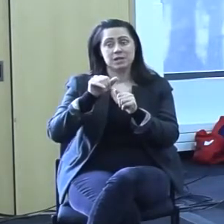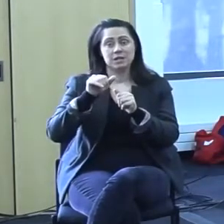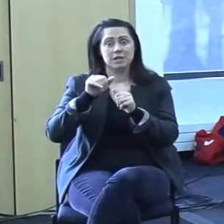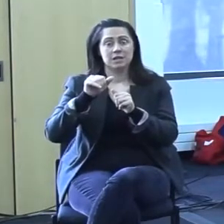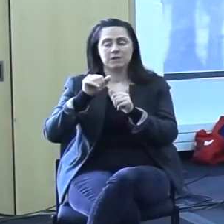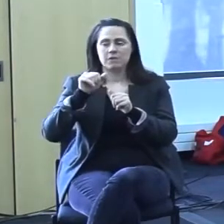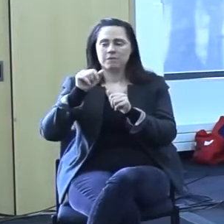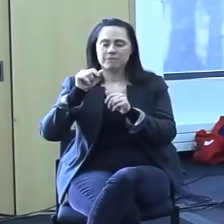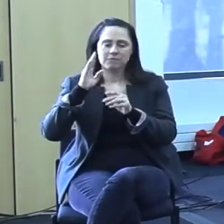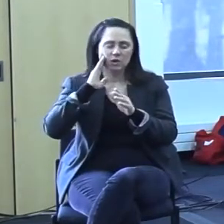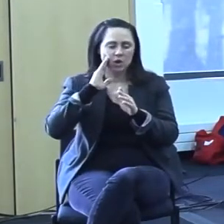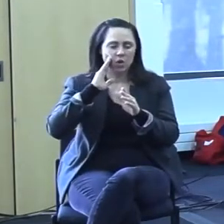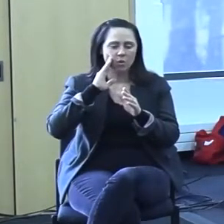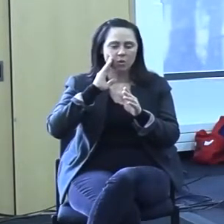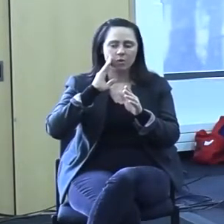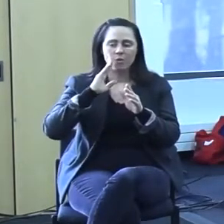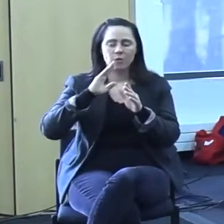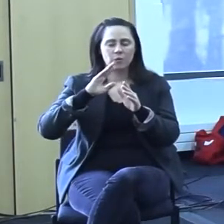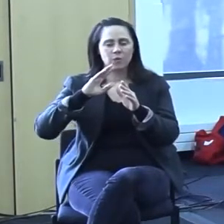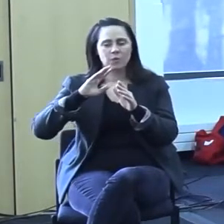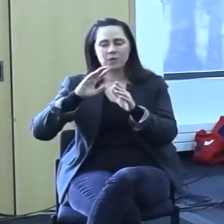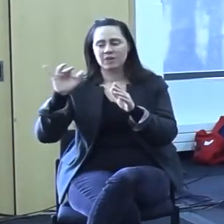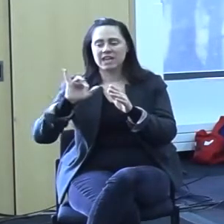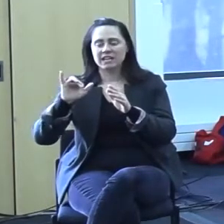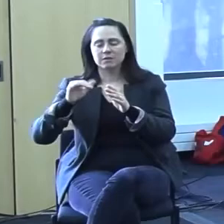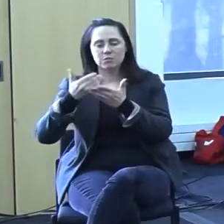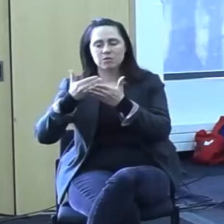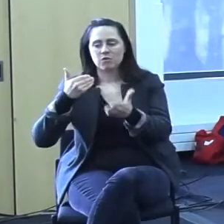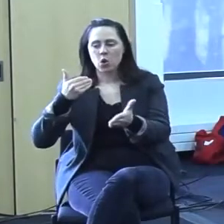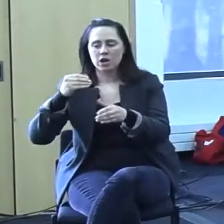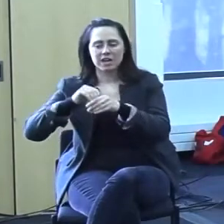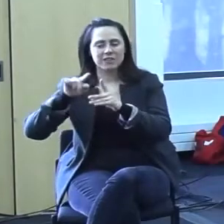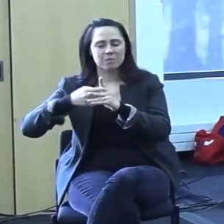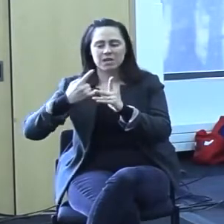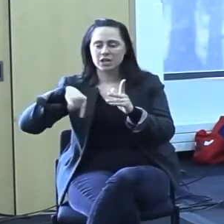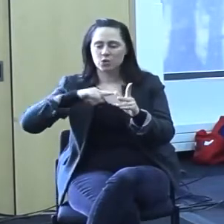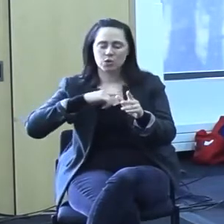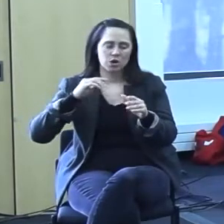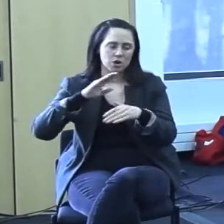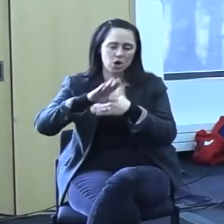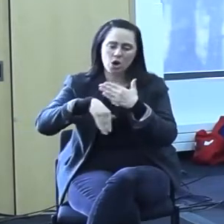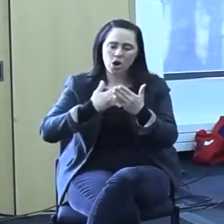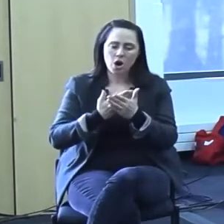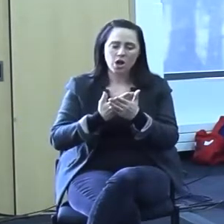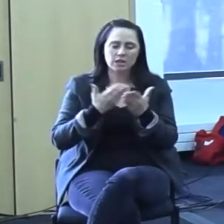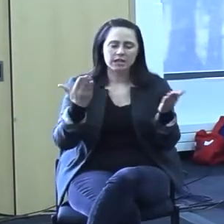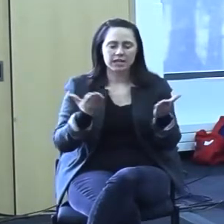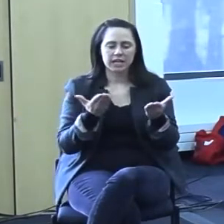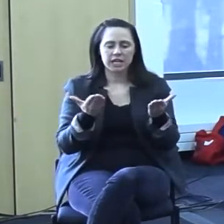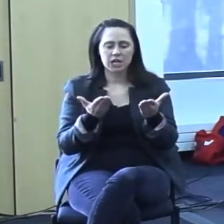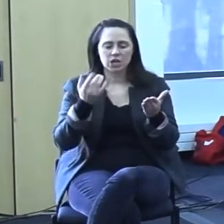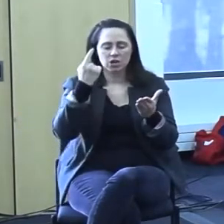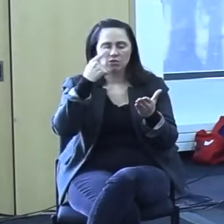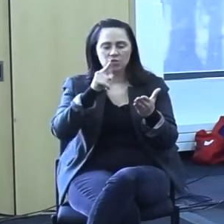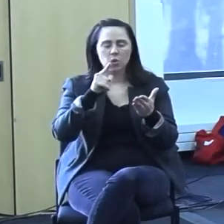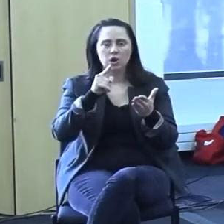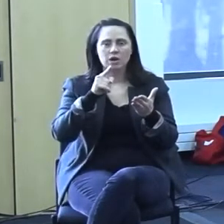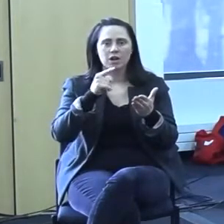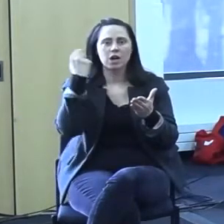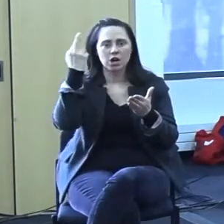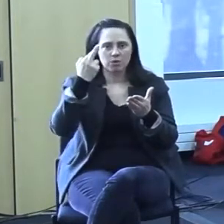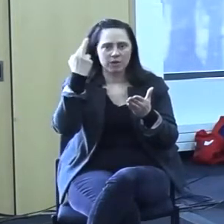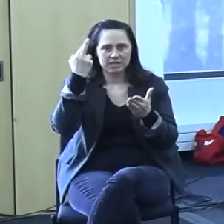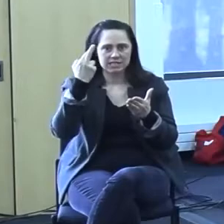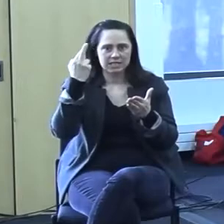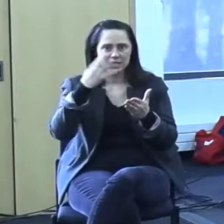before in the beginning, uh, we're all here for a